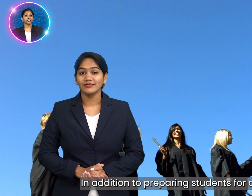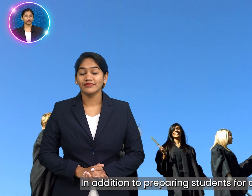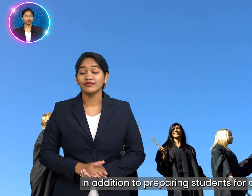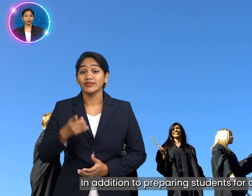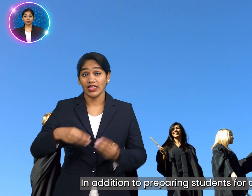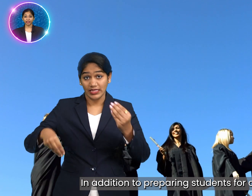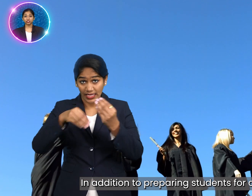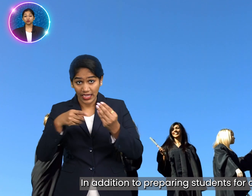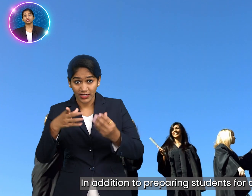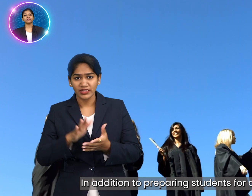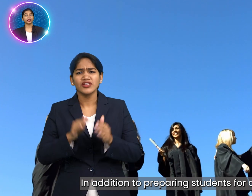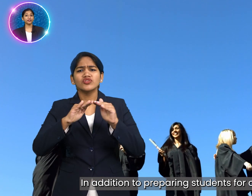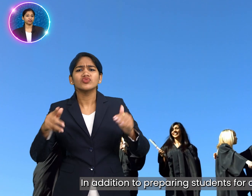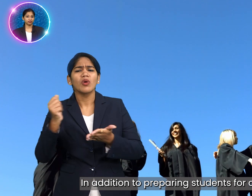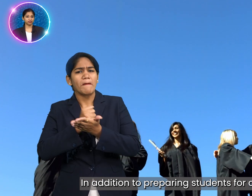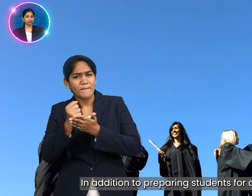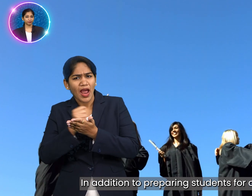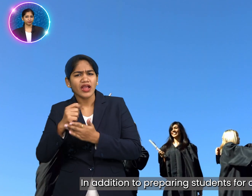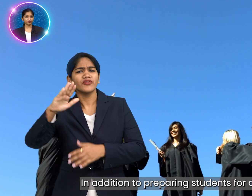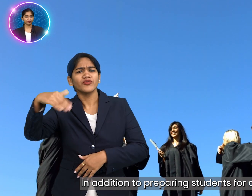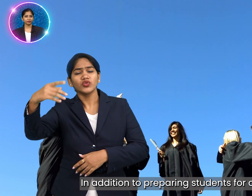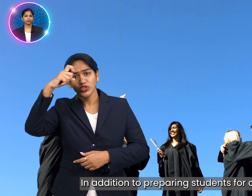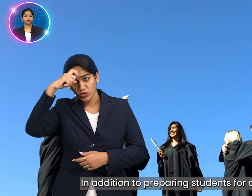In addition to preparing students for careers,